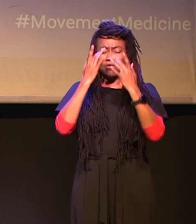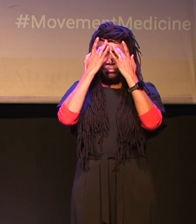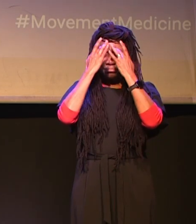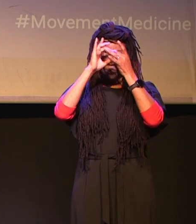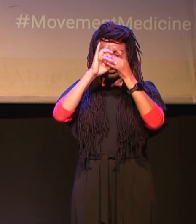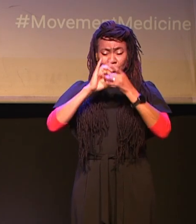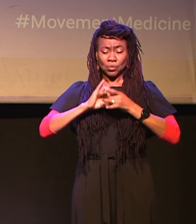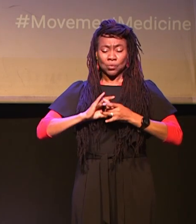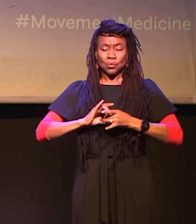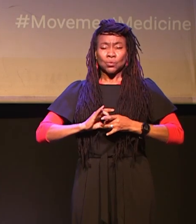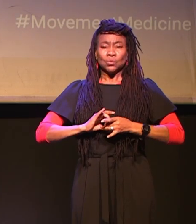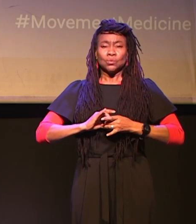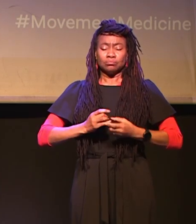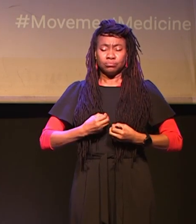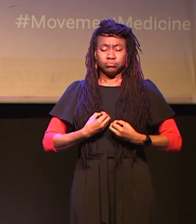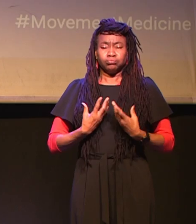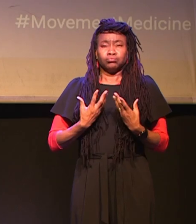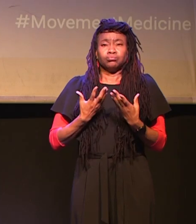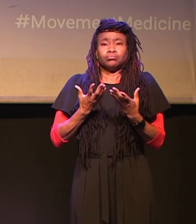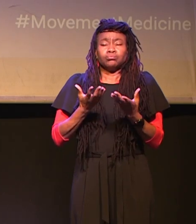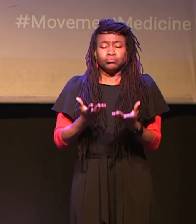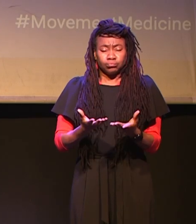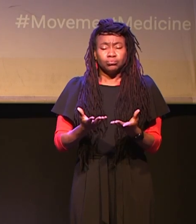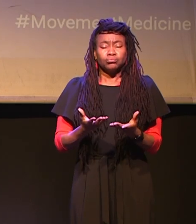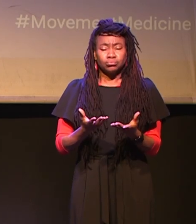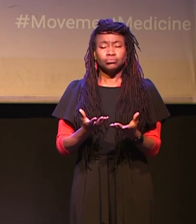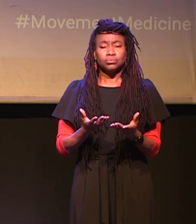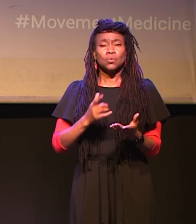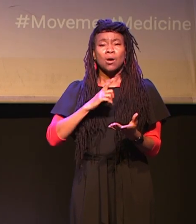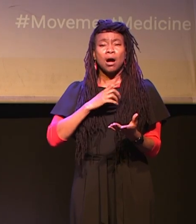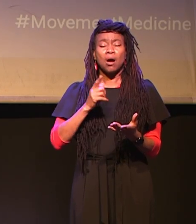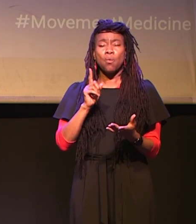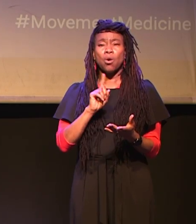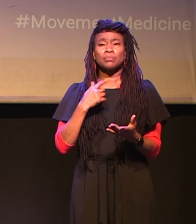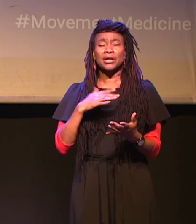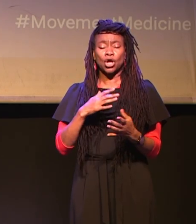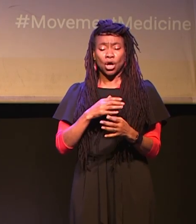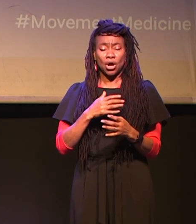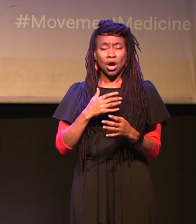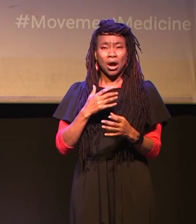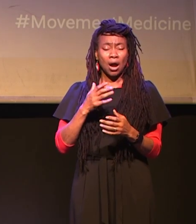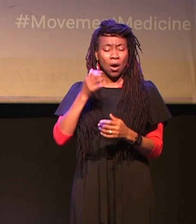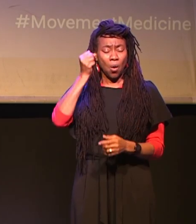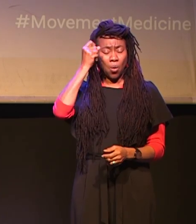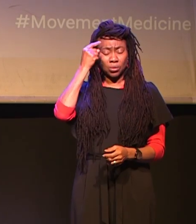existence, and willfully do that. Things that I'm holding or being called to right now is